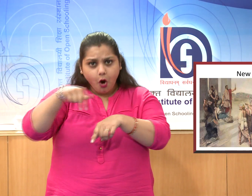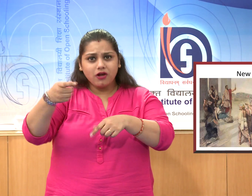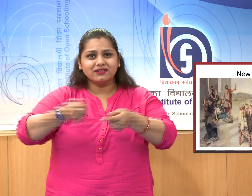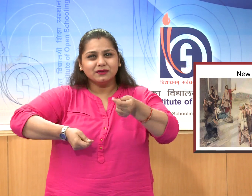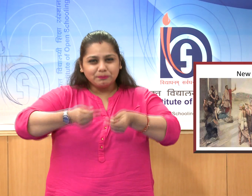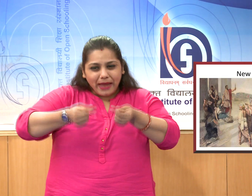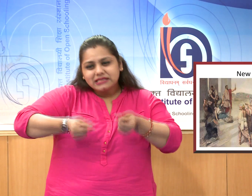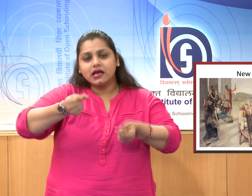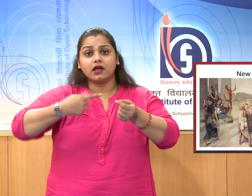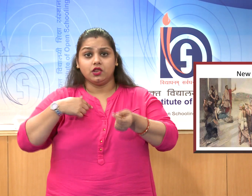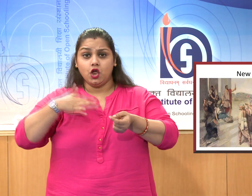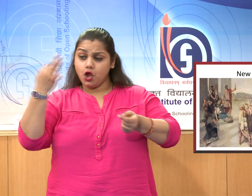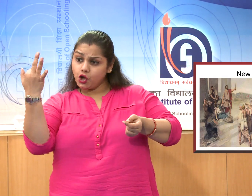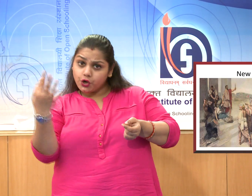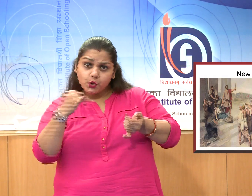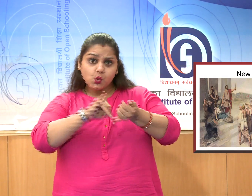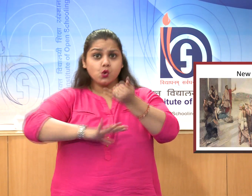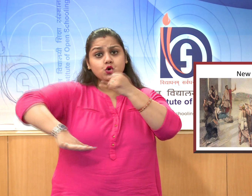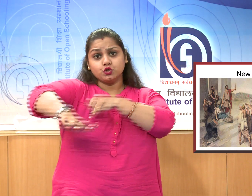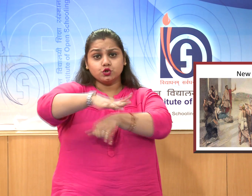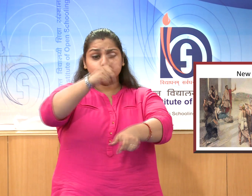a new type of society was born in Europe,